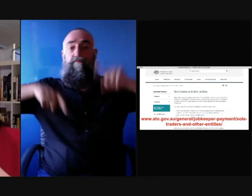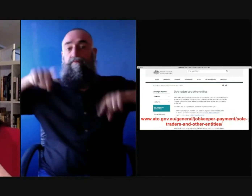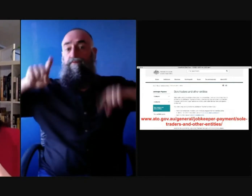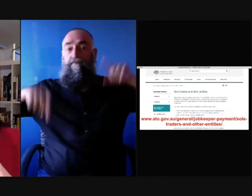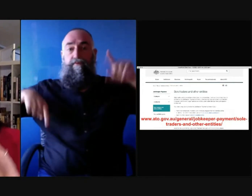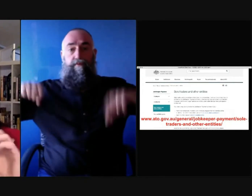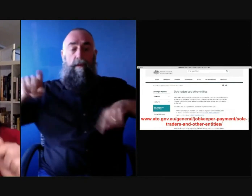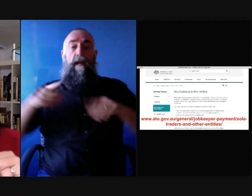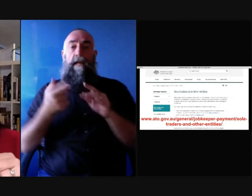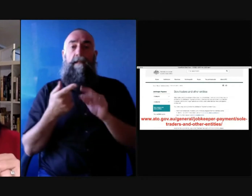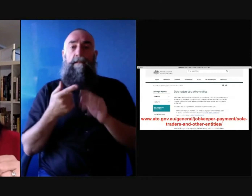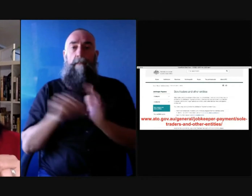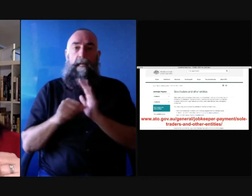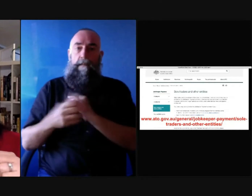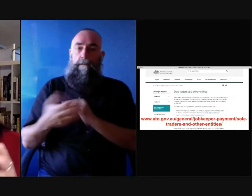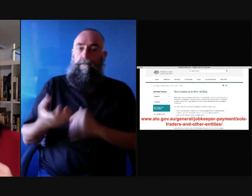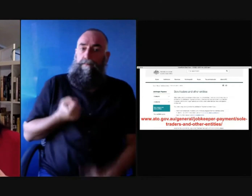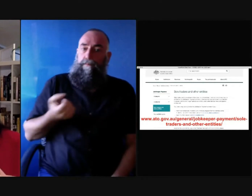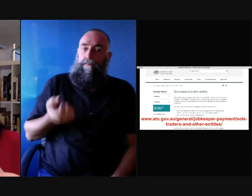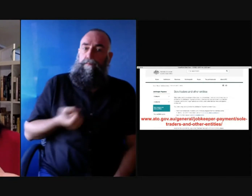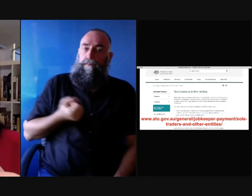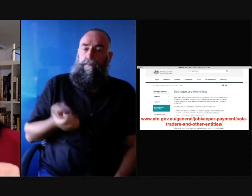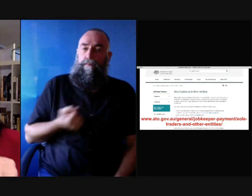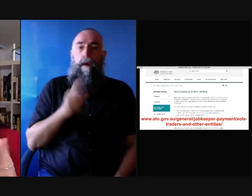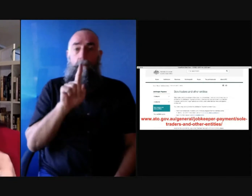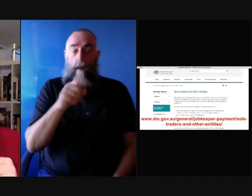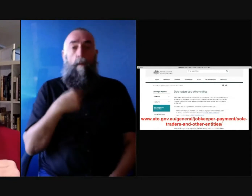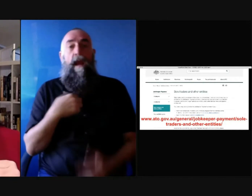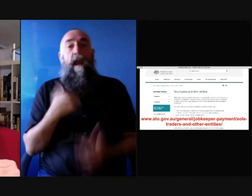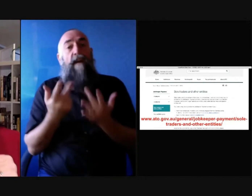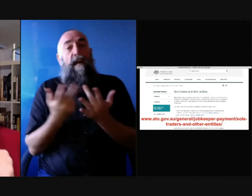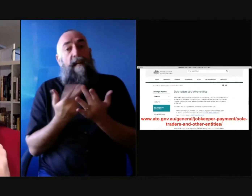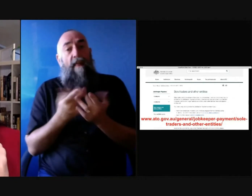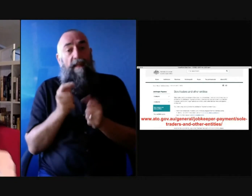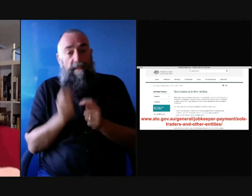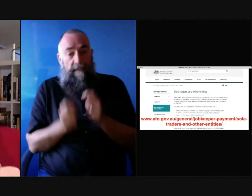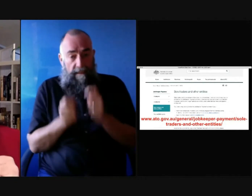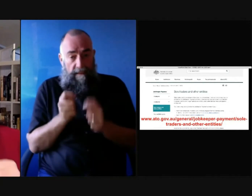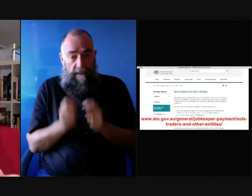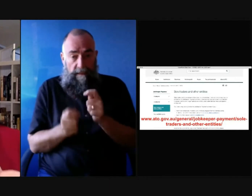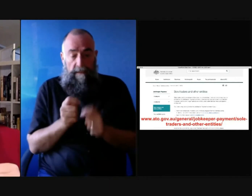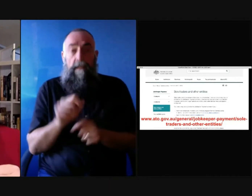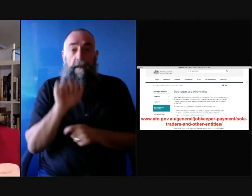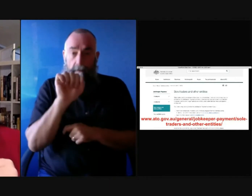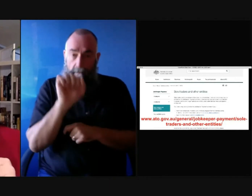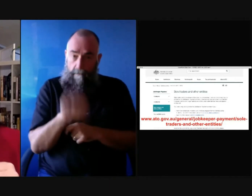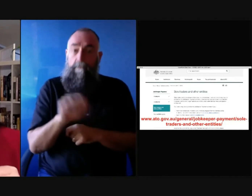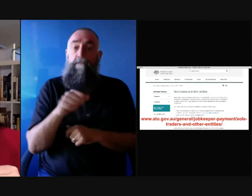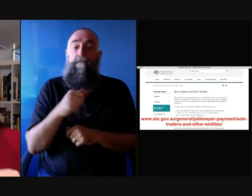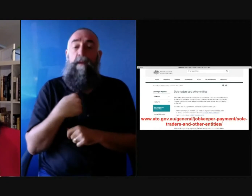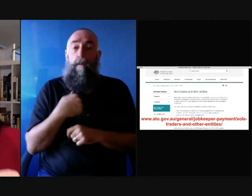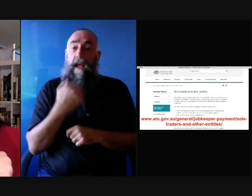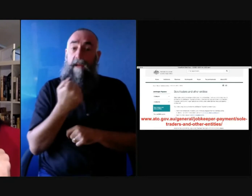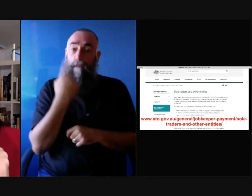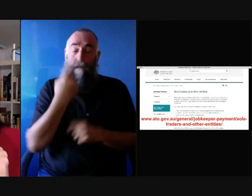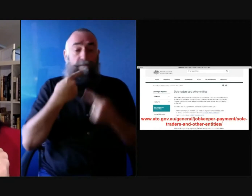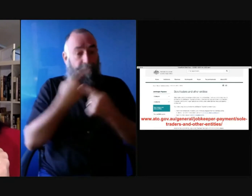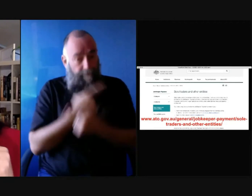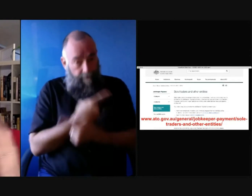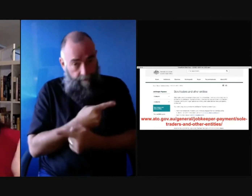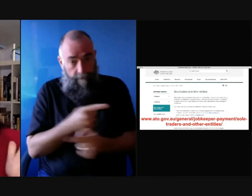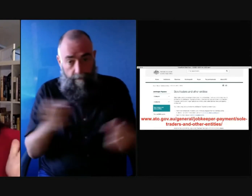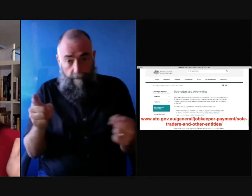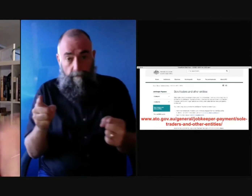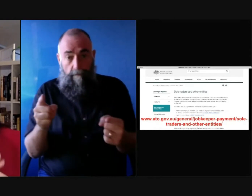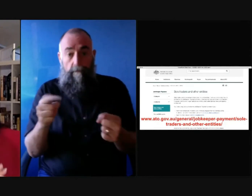So there's an alternative test for Job Keeper that was just announced last night.